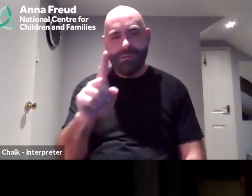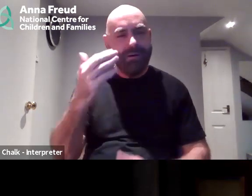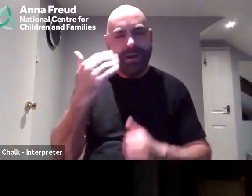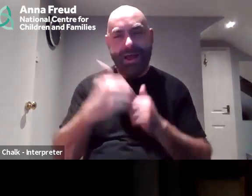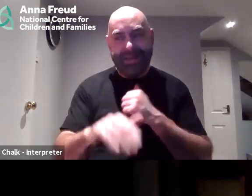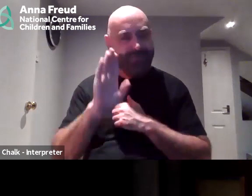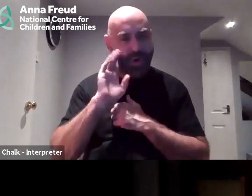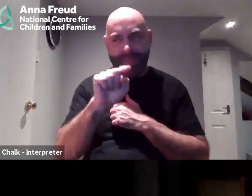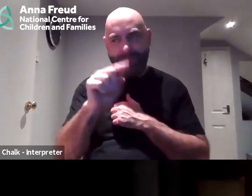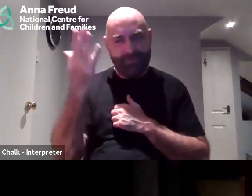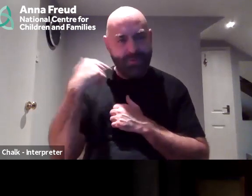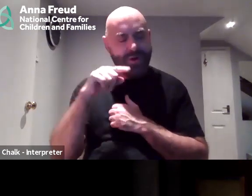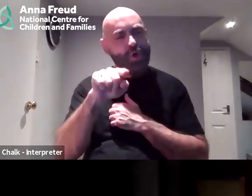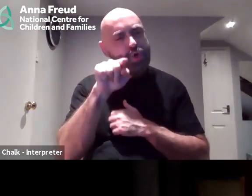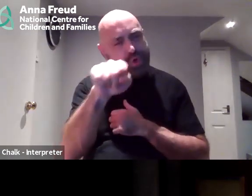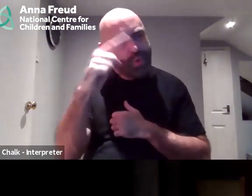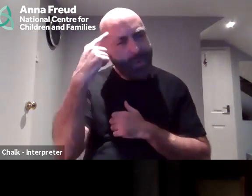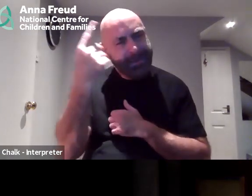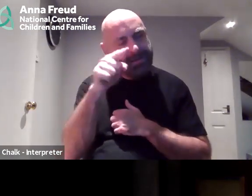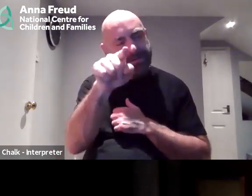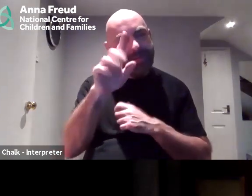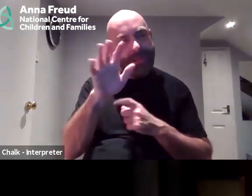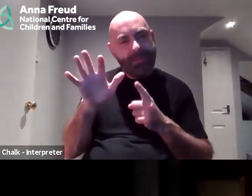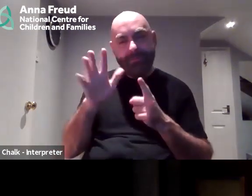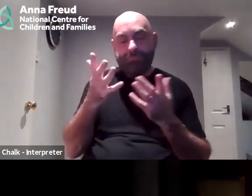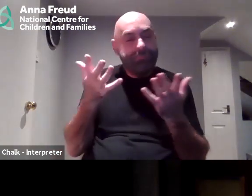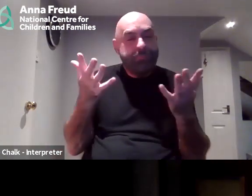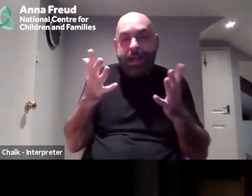asked. Do you think there's a point